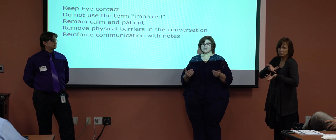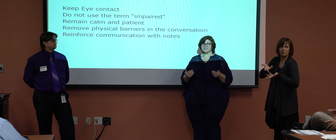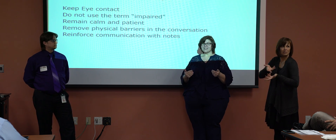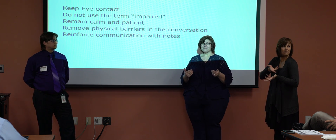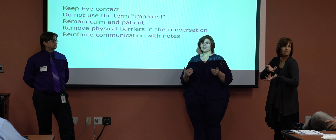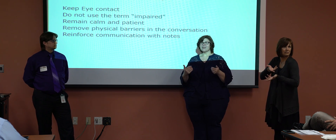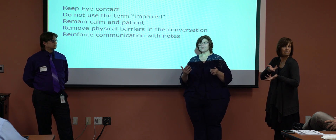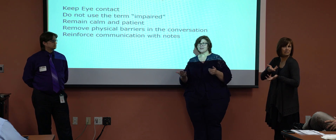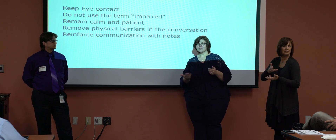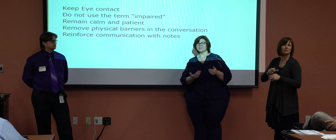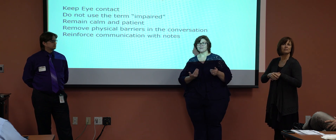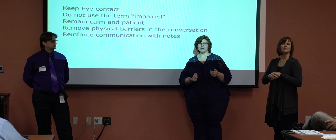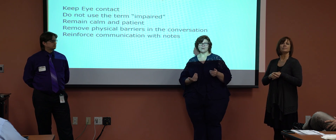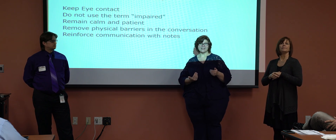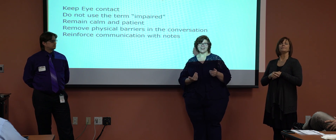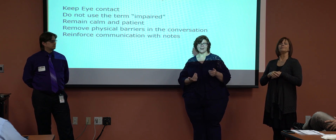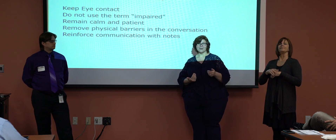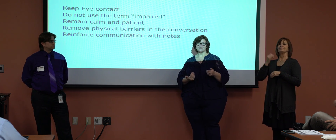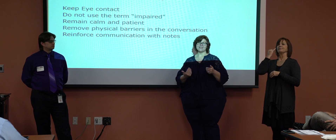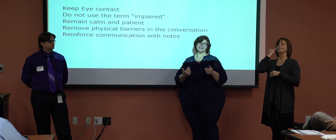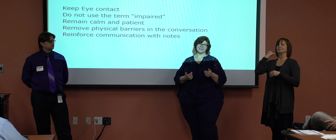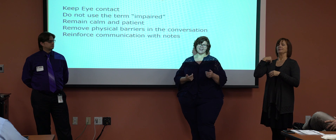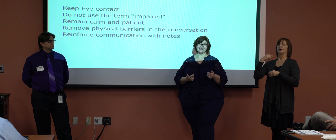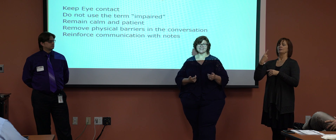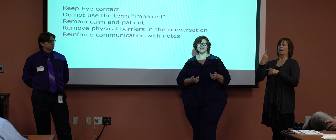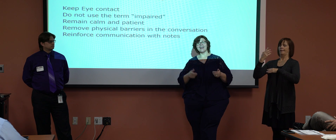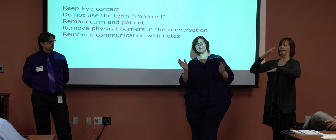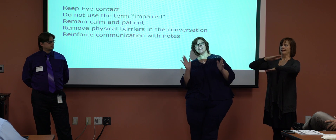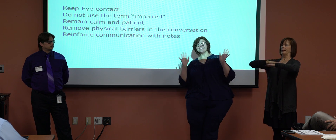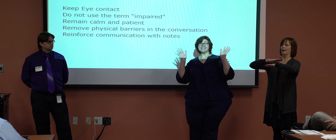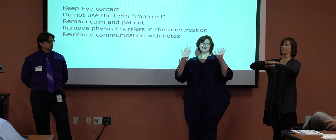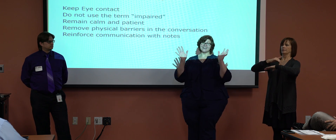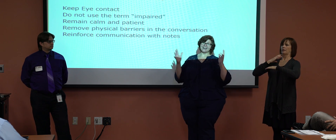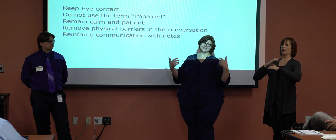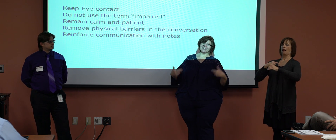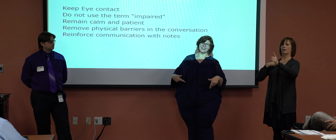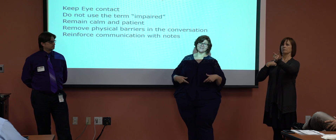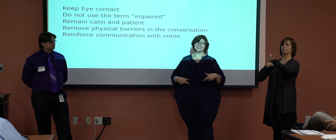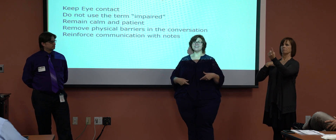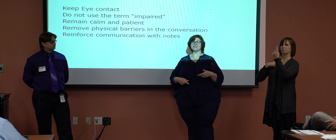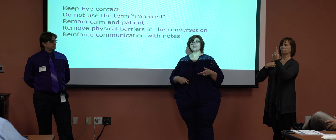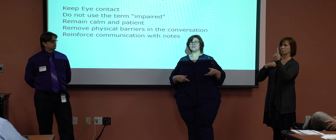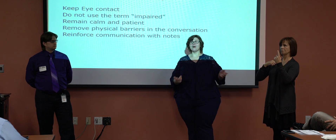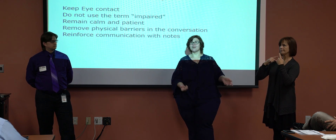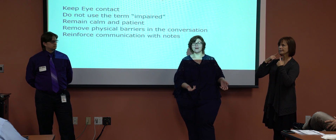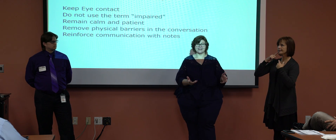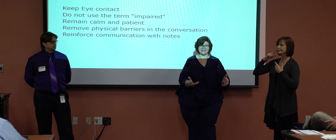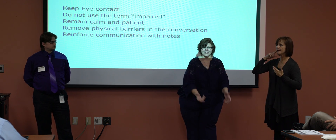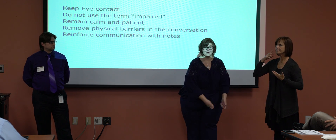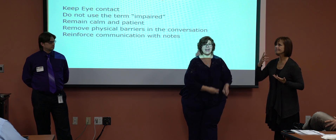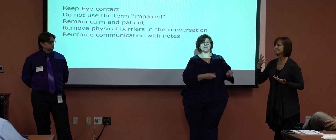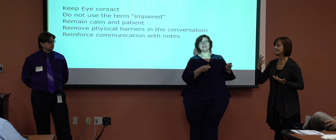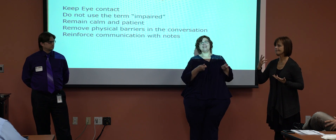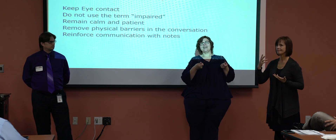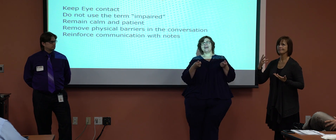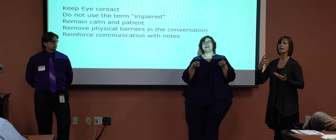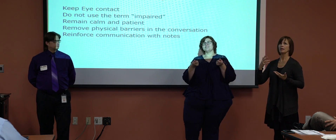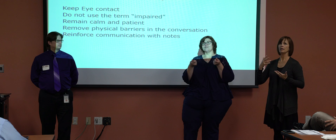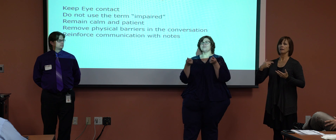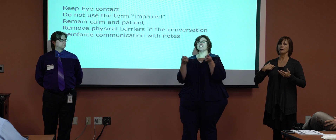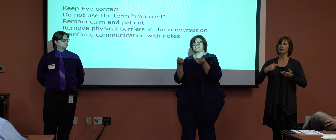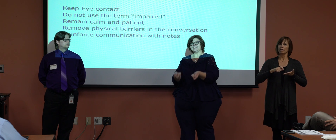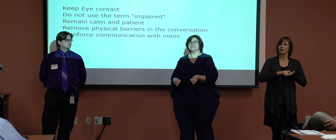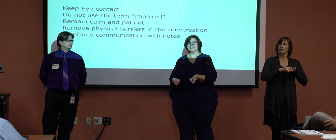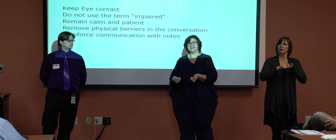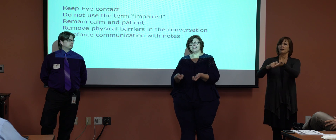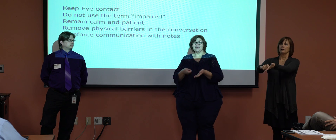know, especially if you're coming up to the front window, the client's like, hey, I'm deaf. Then you automatically grab it as